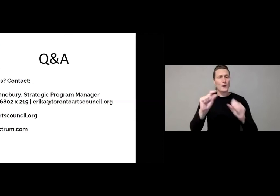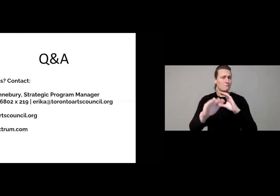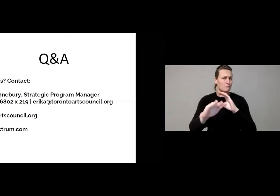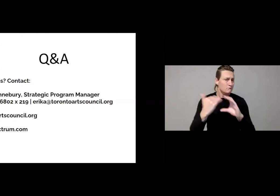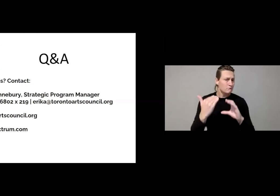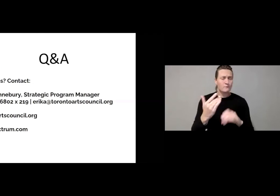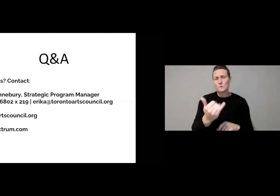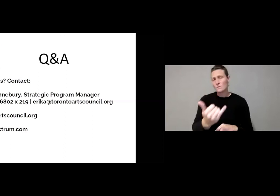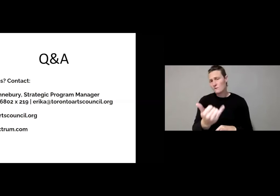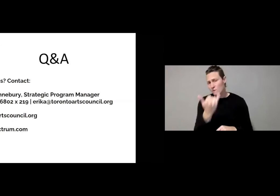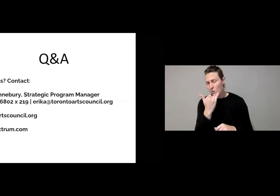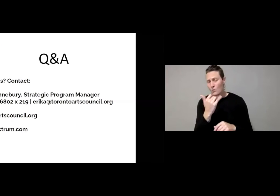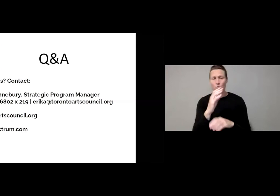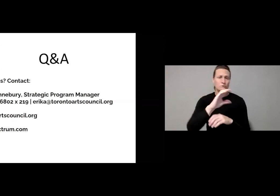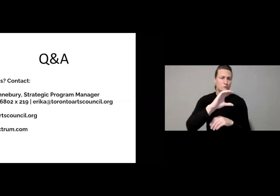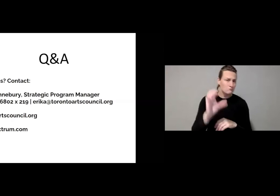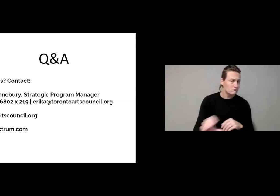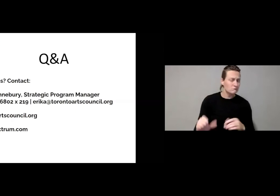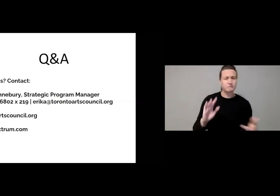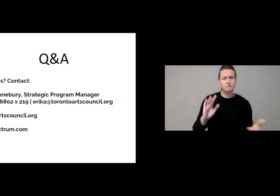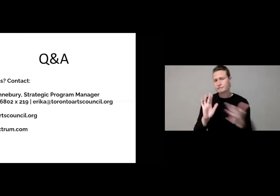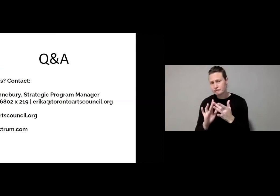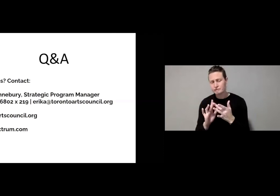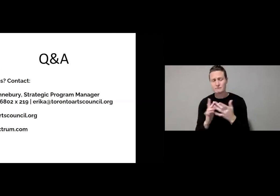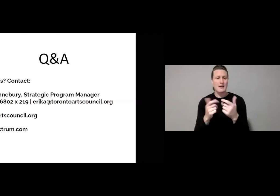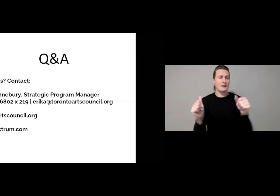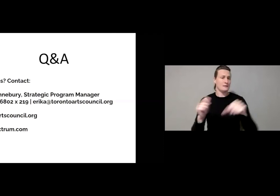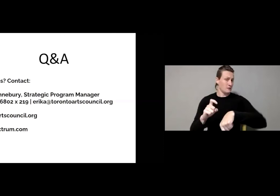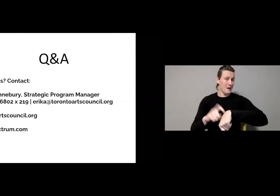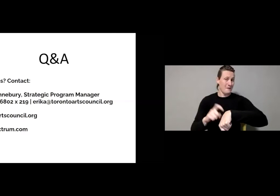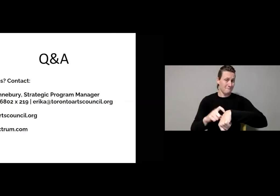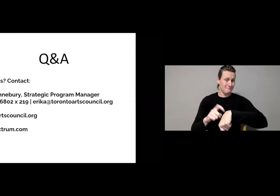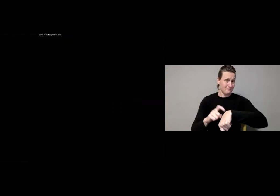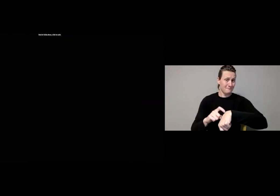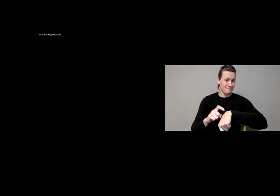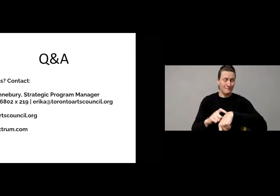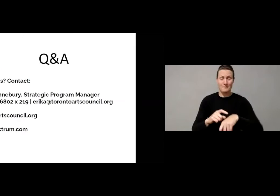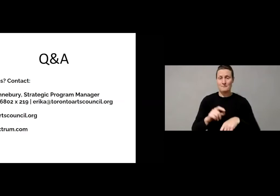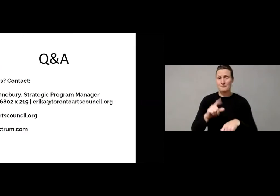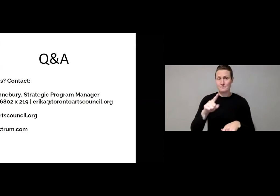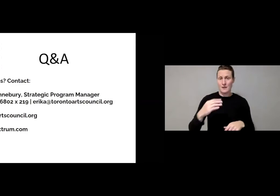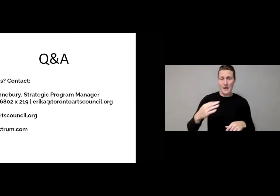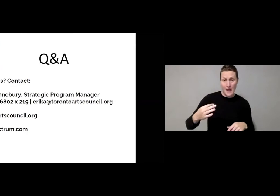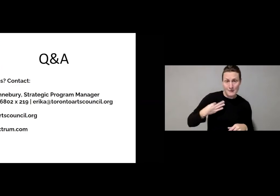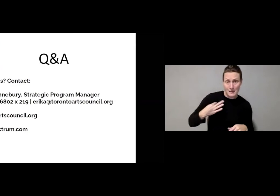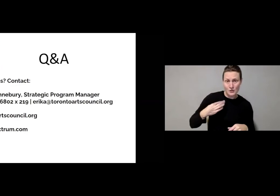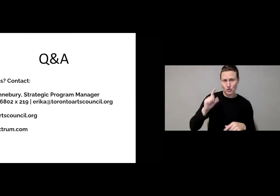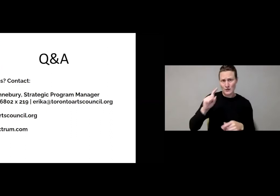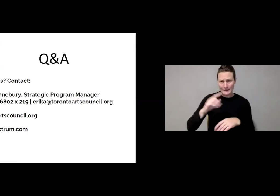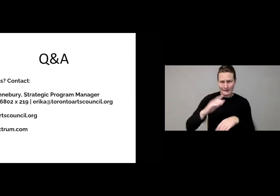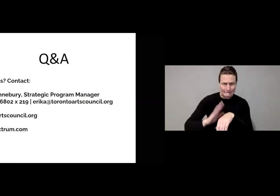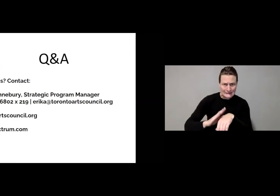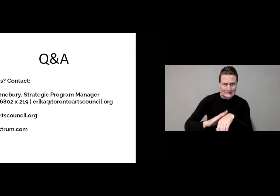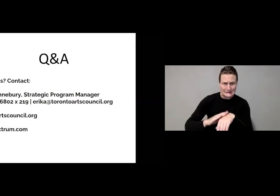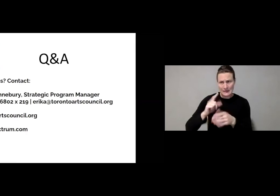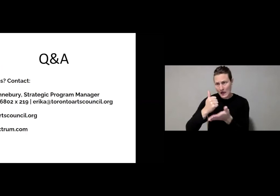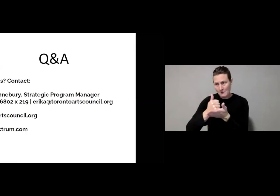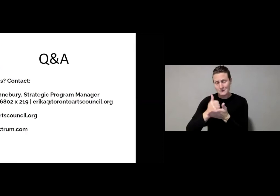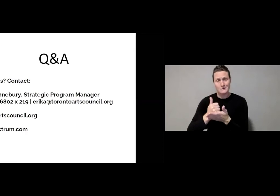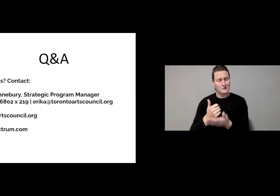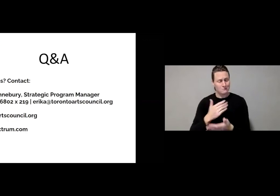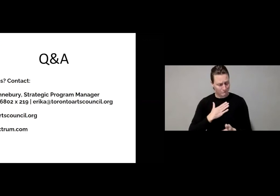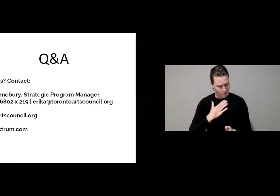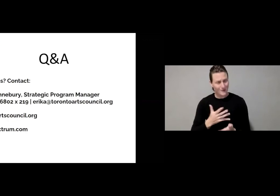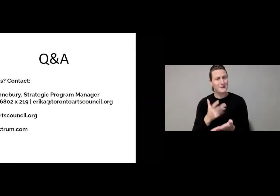and if you want to get together and talk about your application, I'm very happy to do that.